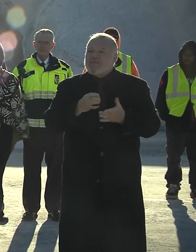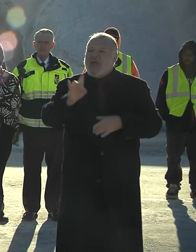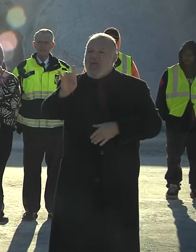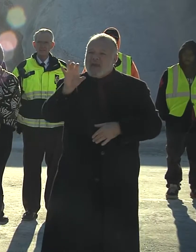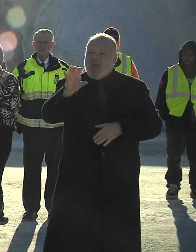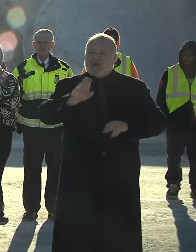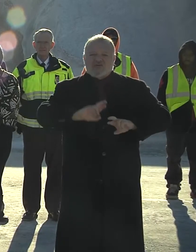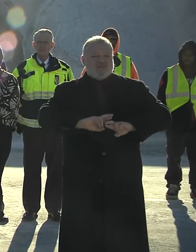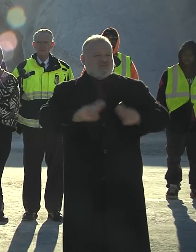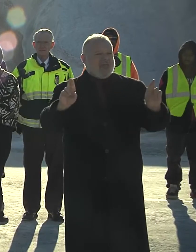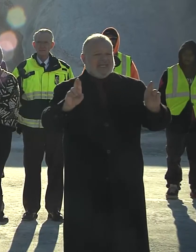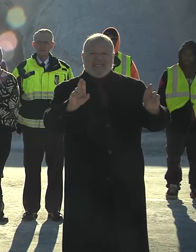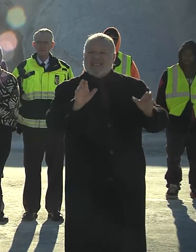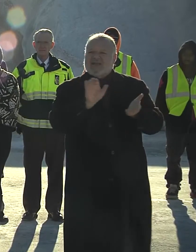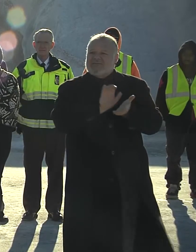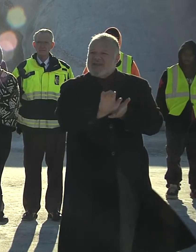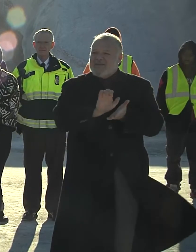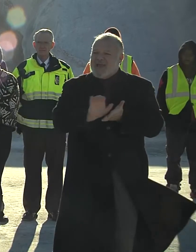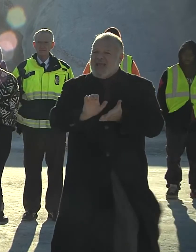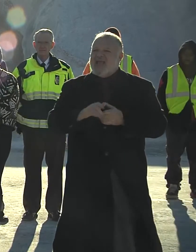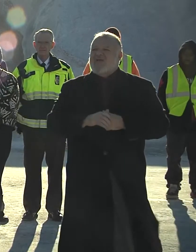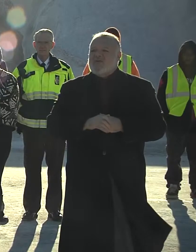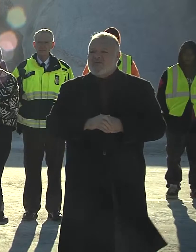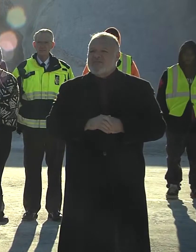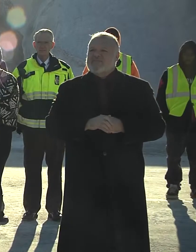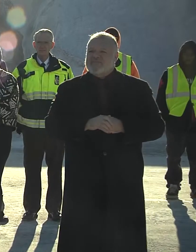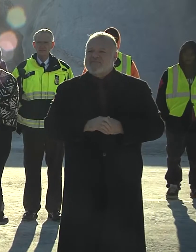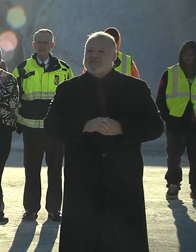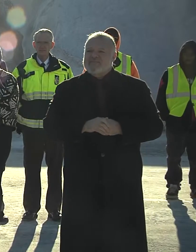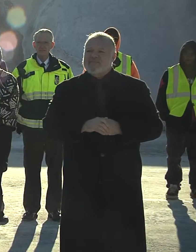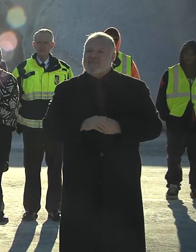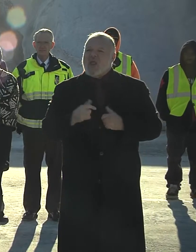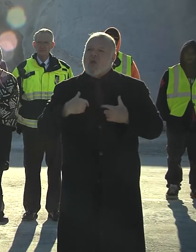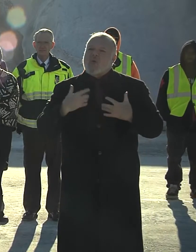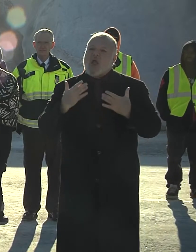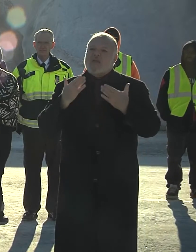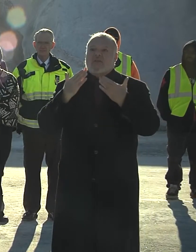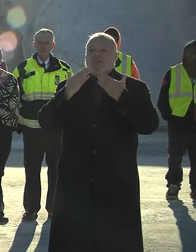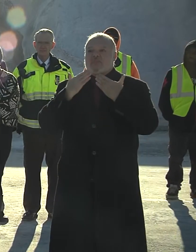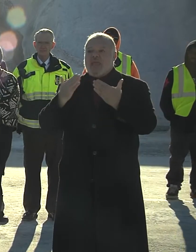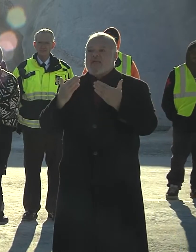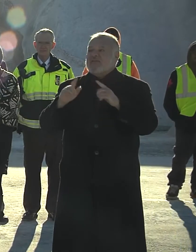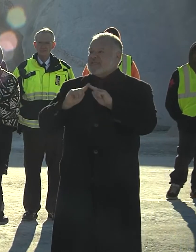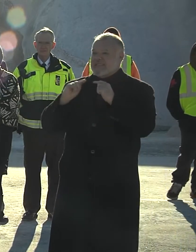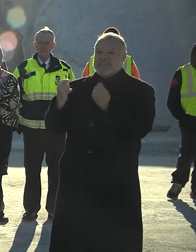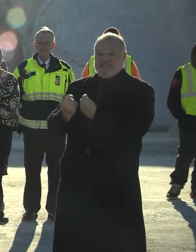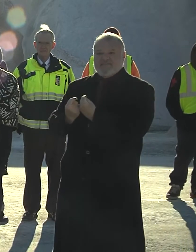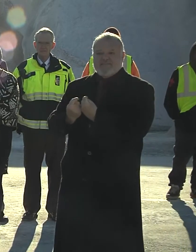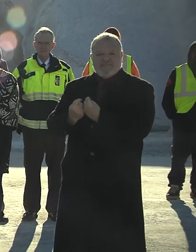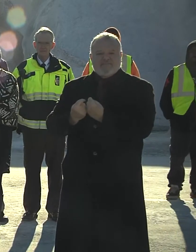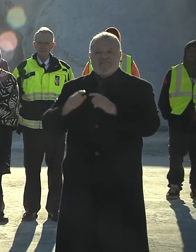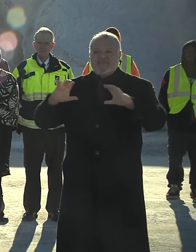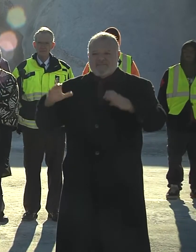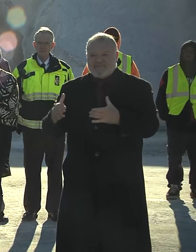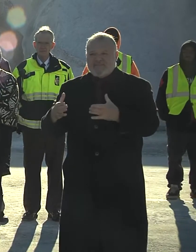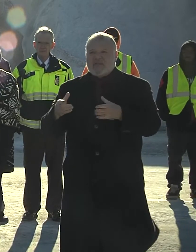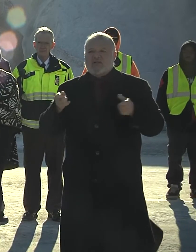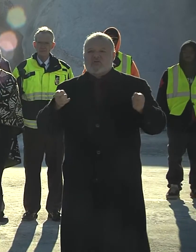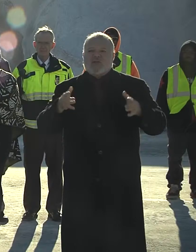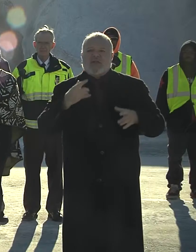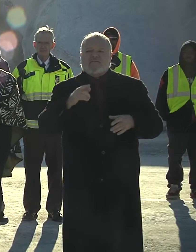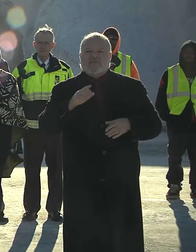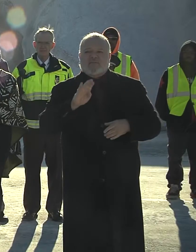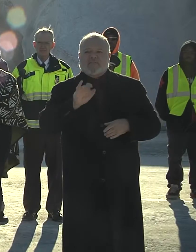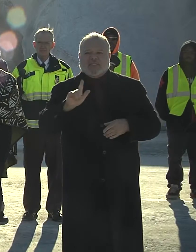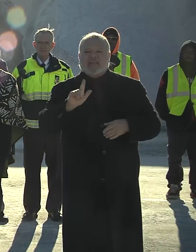larger storms. I'd like to thank our Central Fleet Maintenance Team and our Director Bill Coughlin. They're responsible